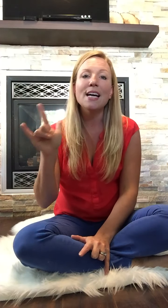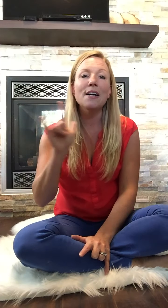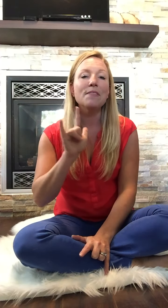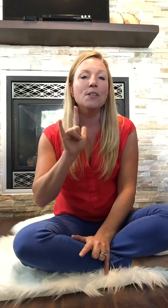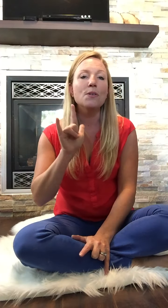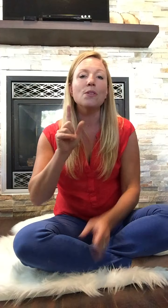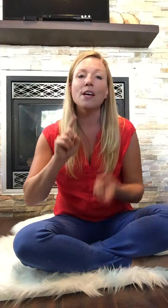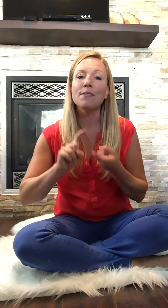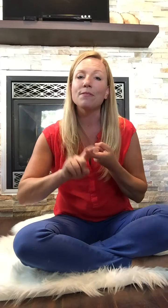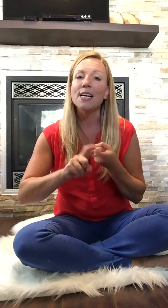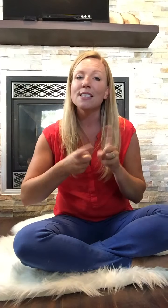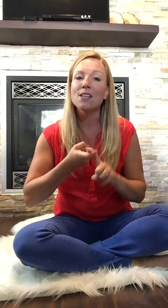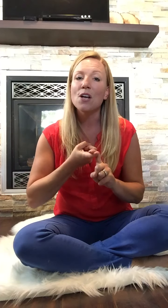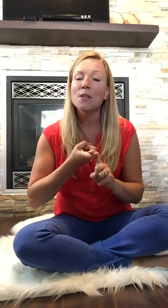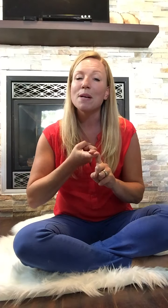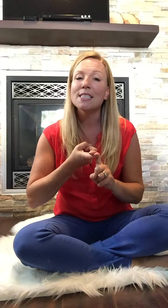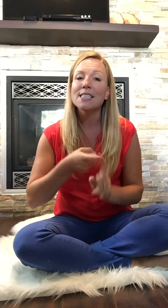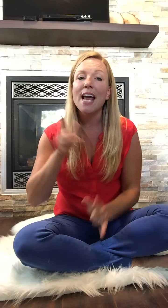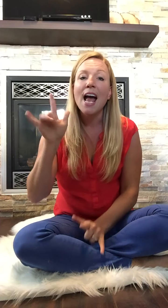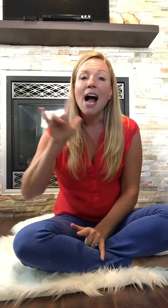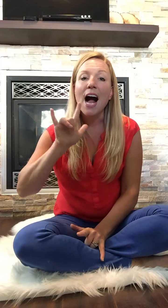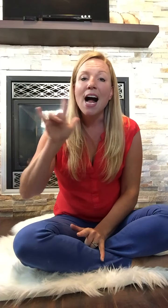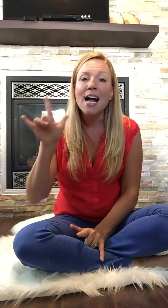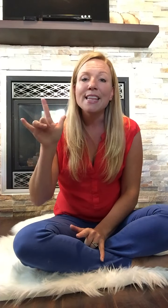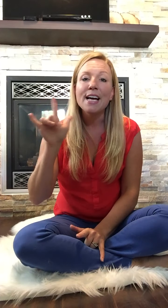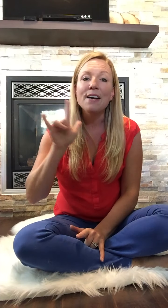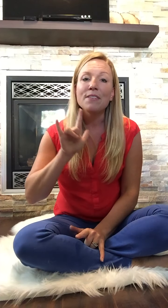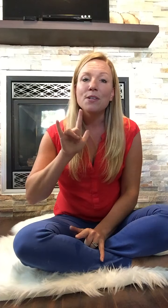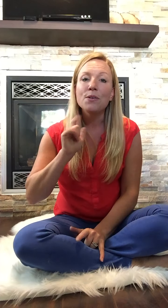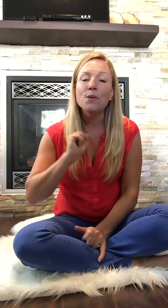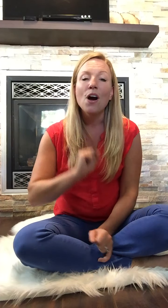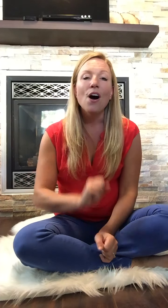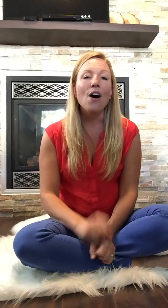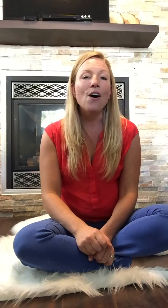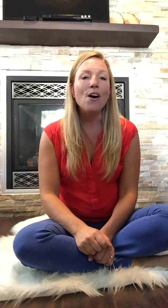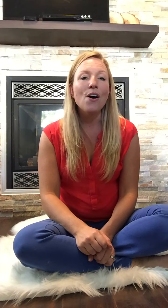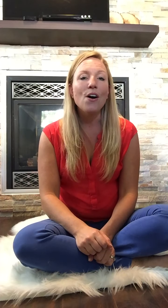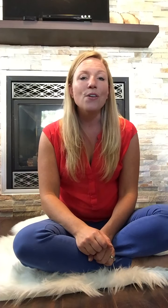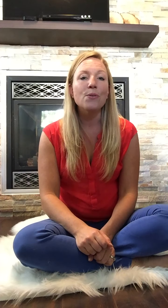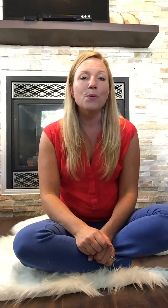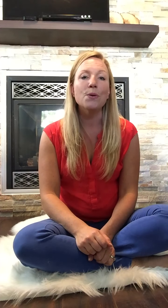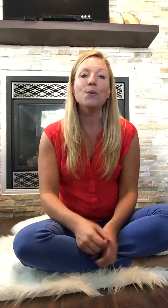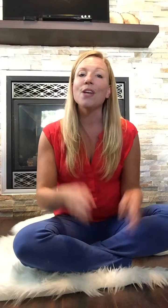love you. The friends on the bus say, I love you, all